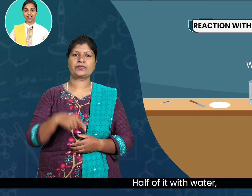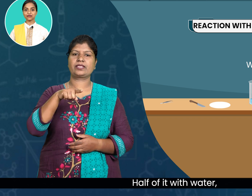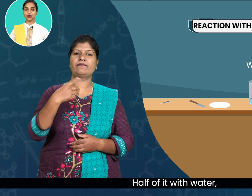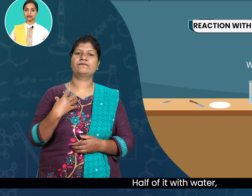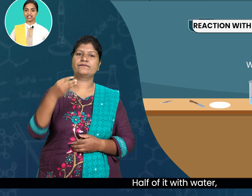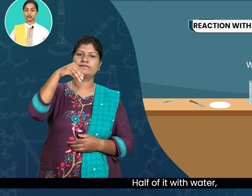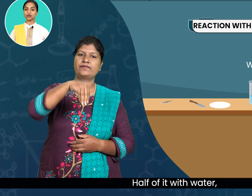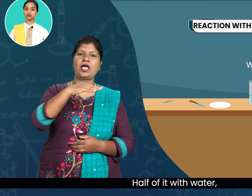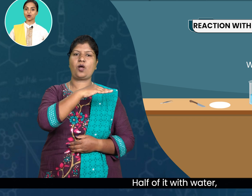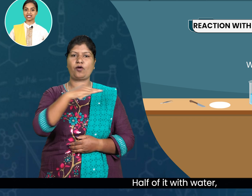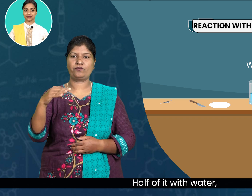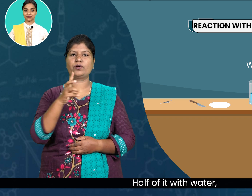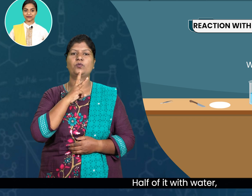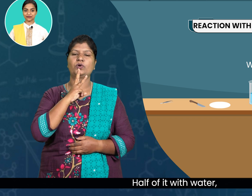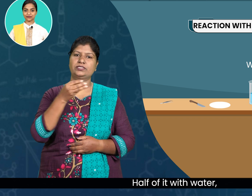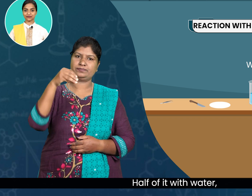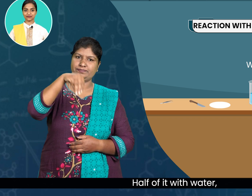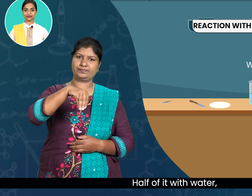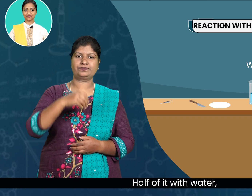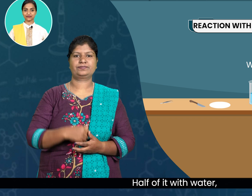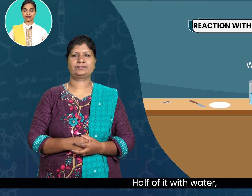filled half of it with water.